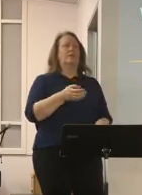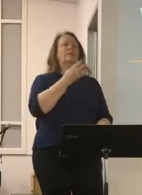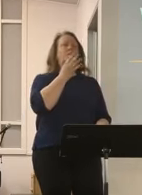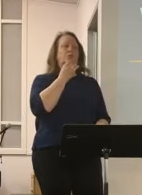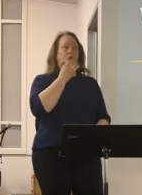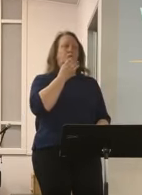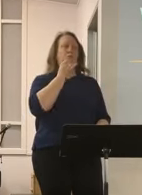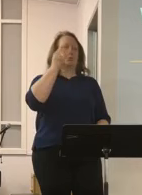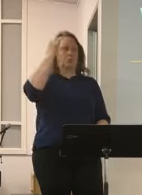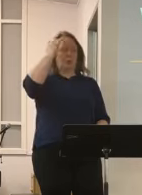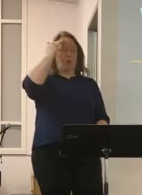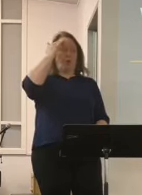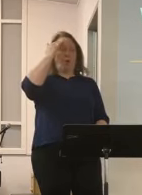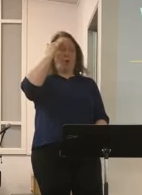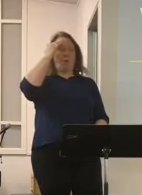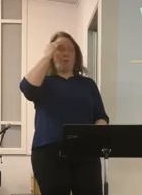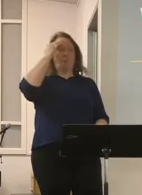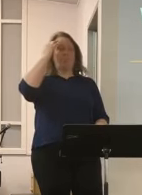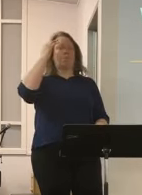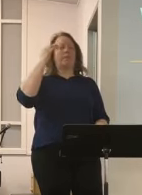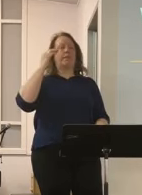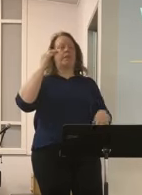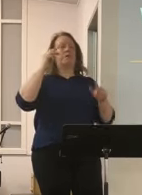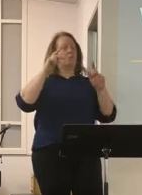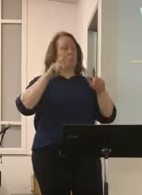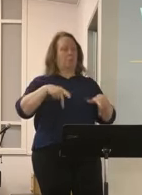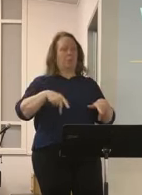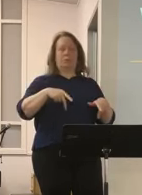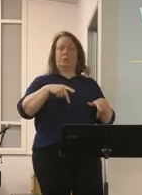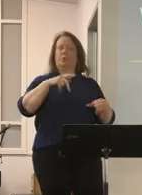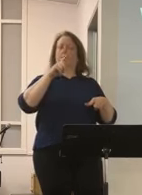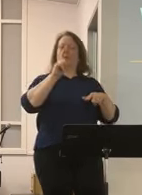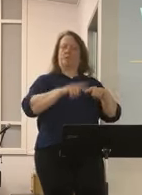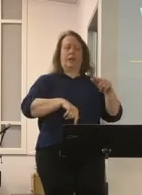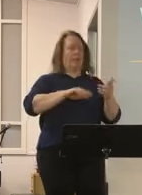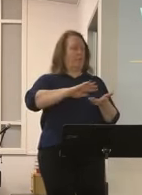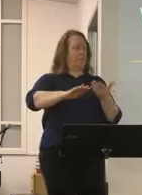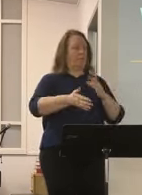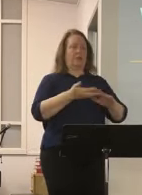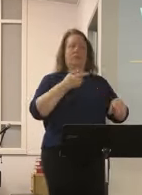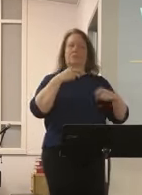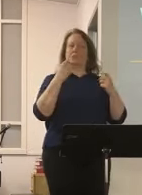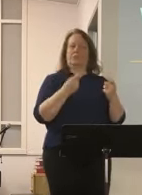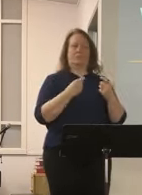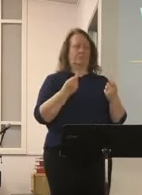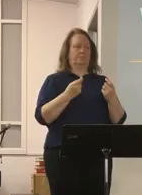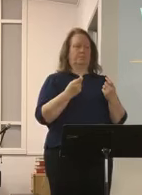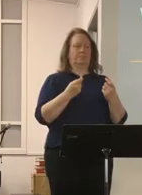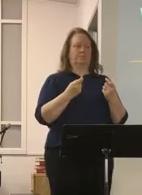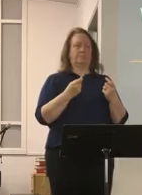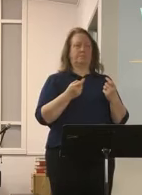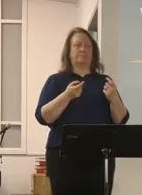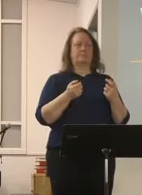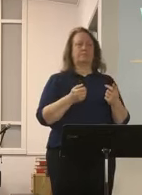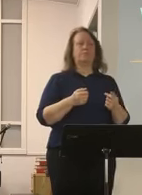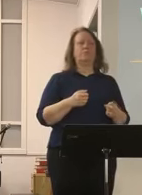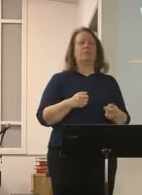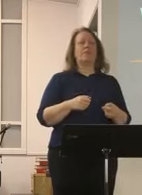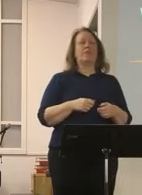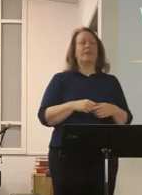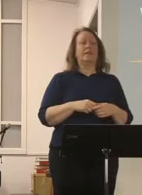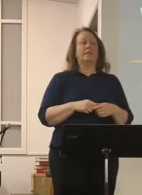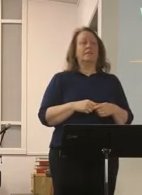Jews know that man cannot forgive sins. And so he's not even going to mention that as we get further on in this